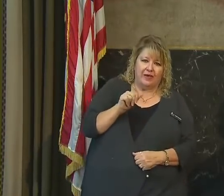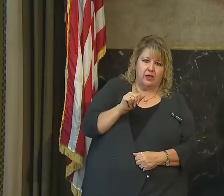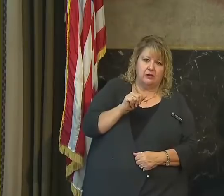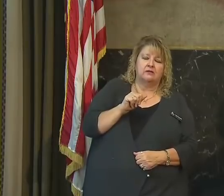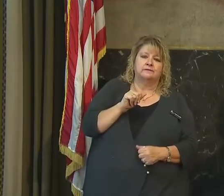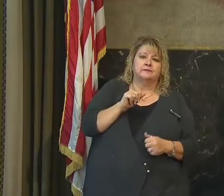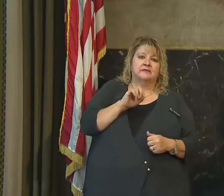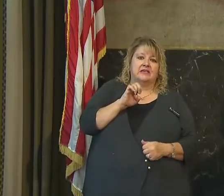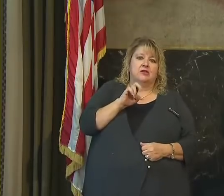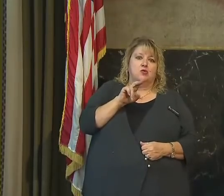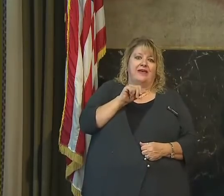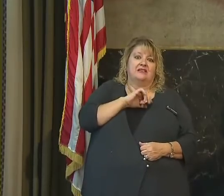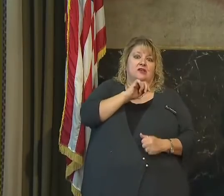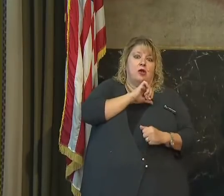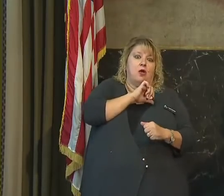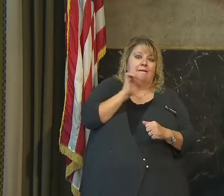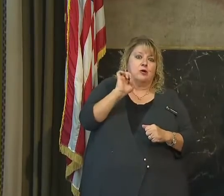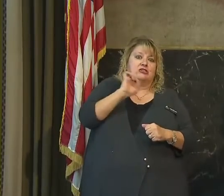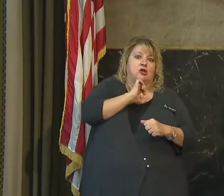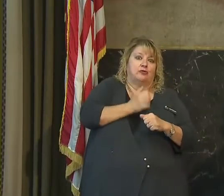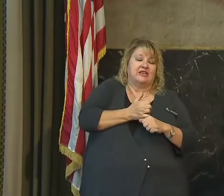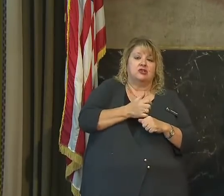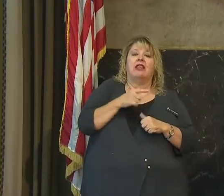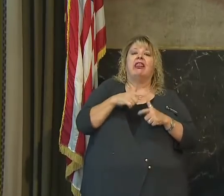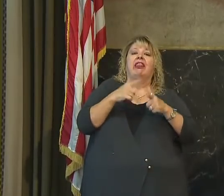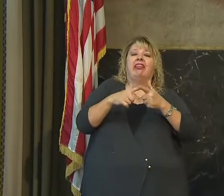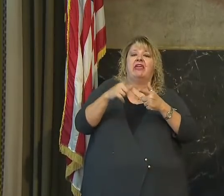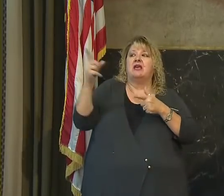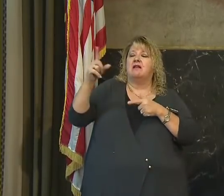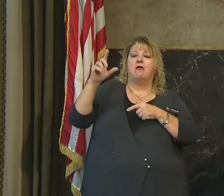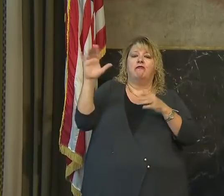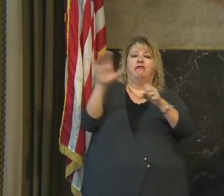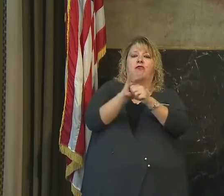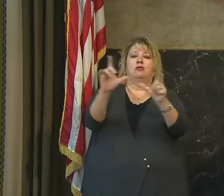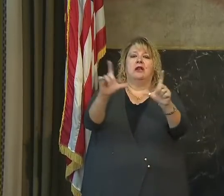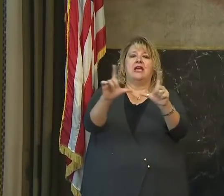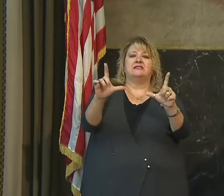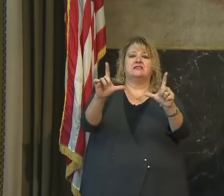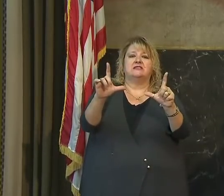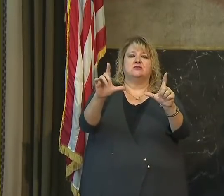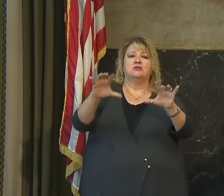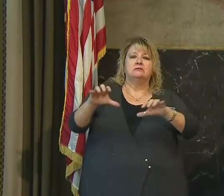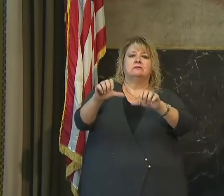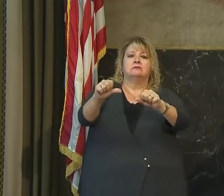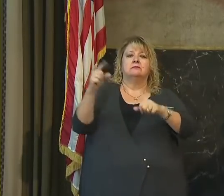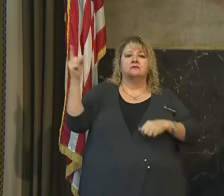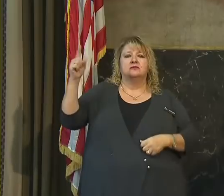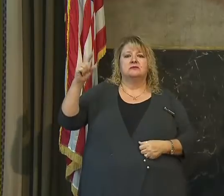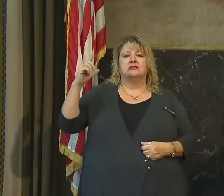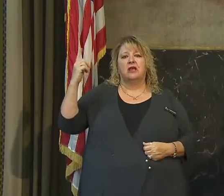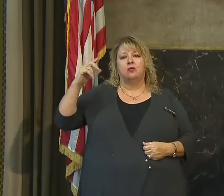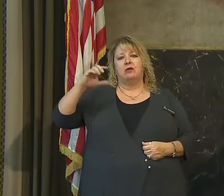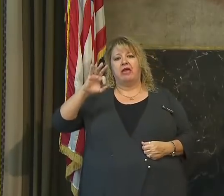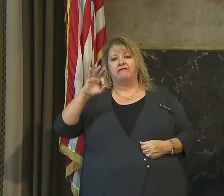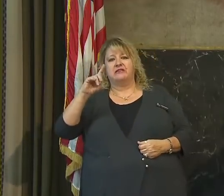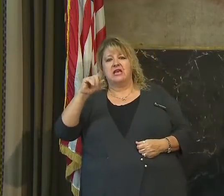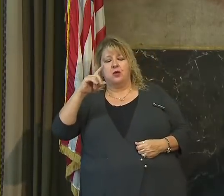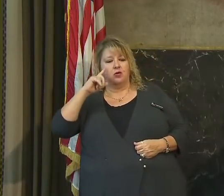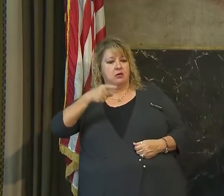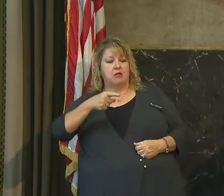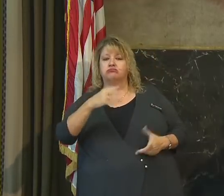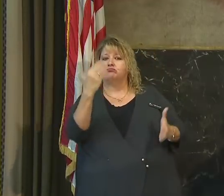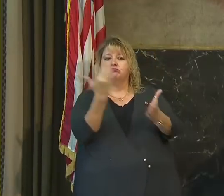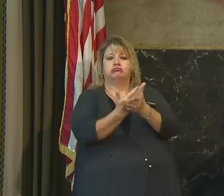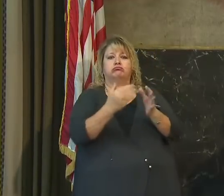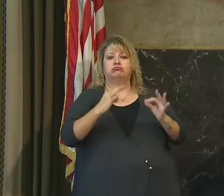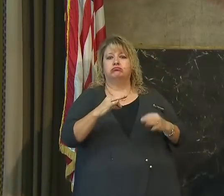that people will choose to be vaccinated who haven't chosen to be vaccinated. But we also look forward to that day because it can be added to the